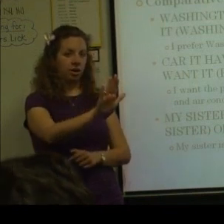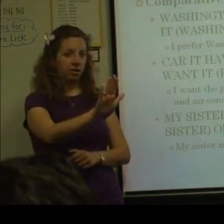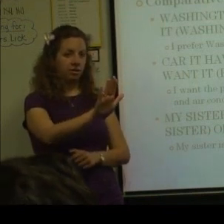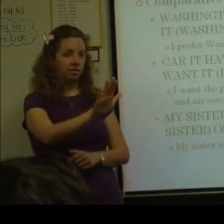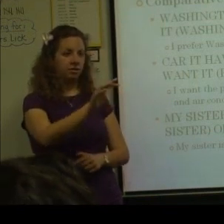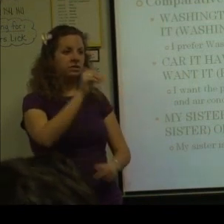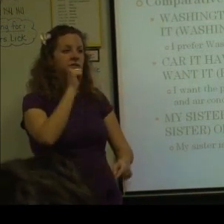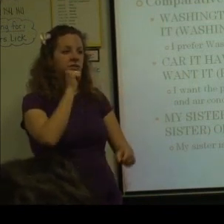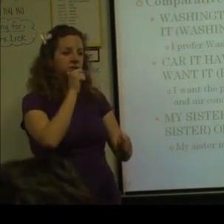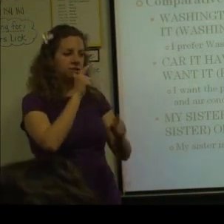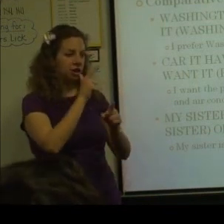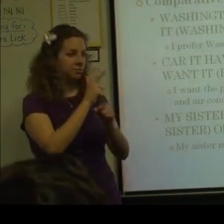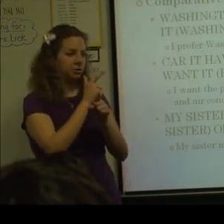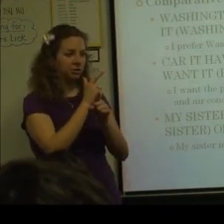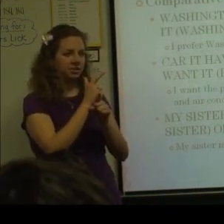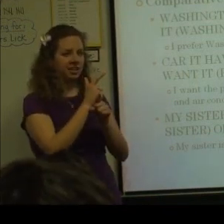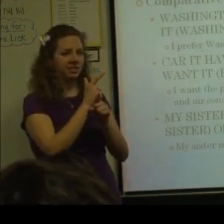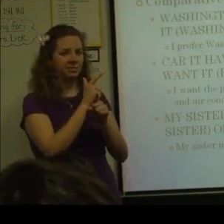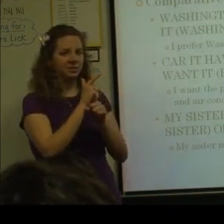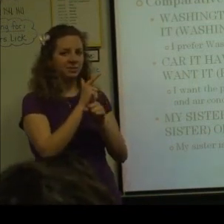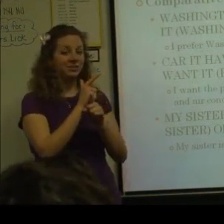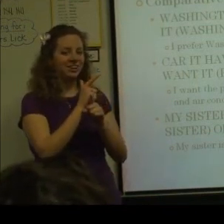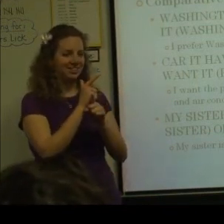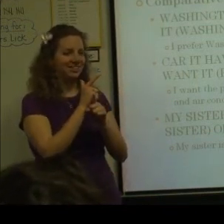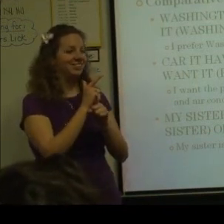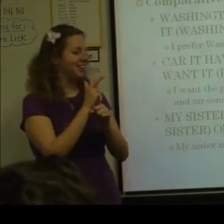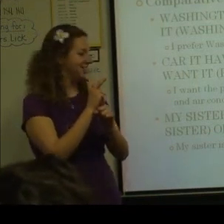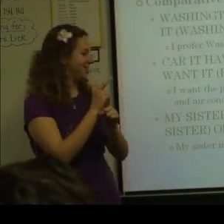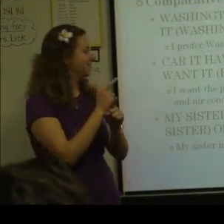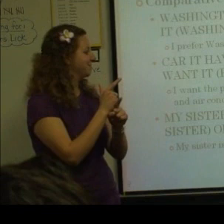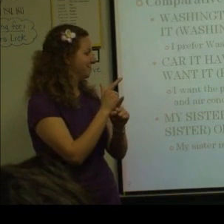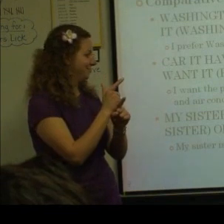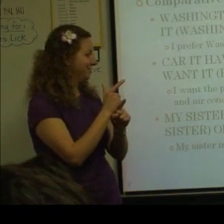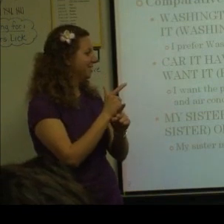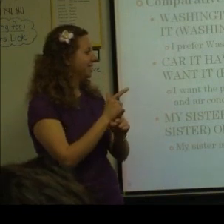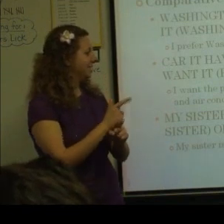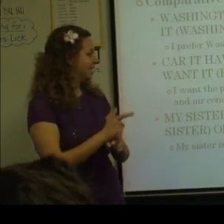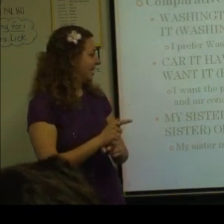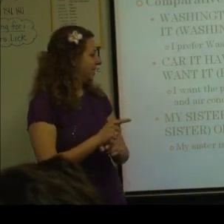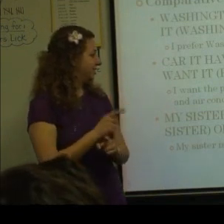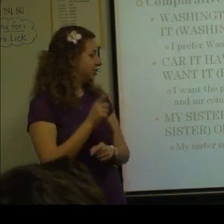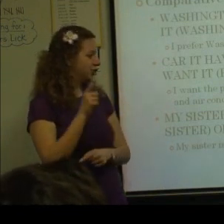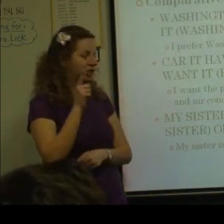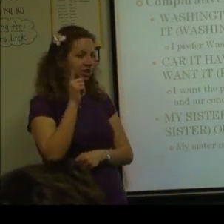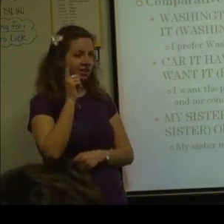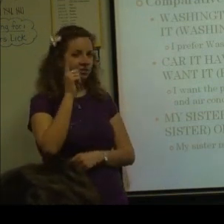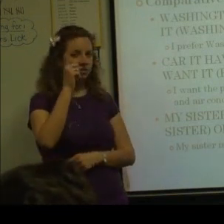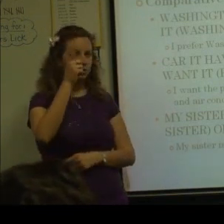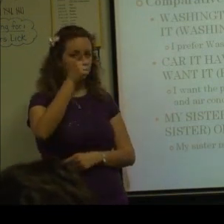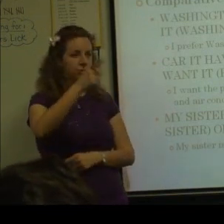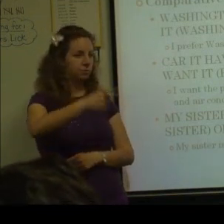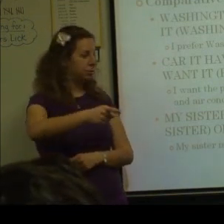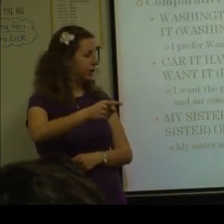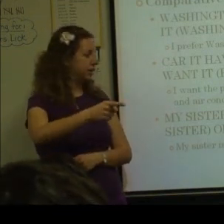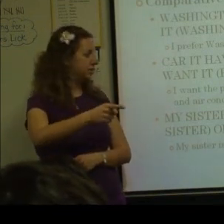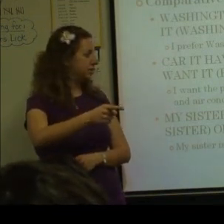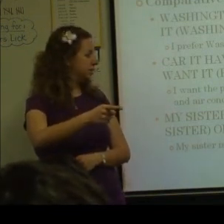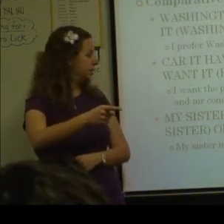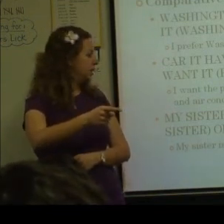your sister. I'm just doing signs, I wasn't doing direction. You got it though. Okay, and then she, so you just point,